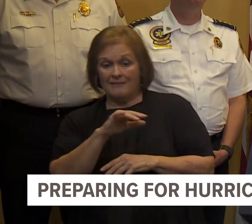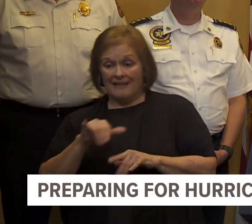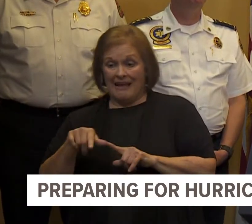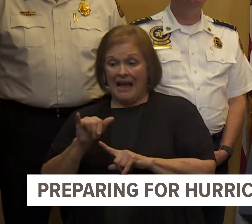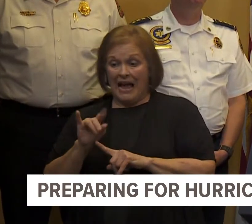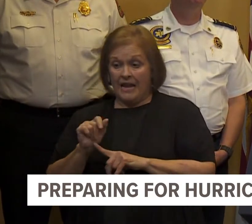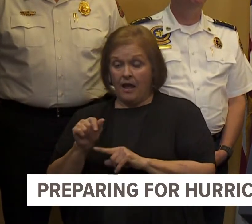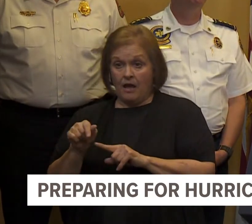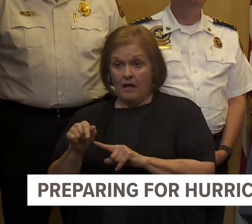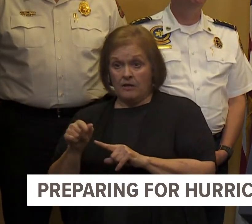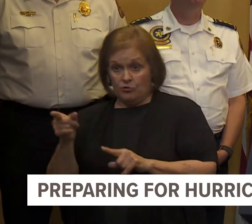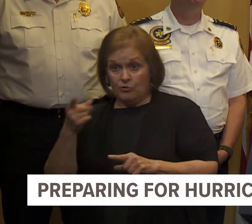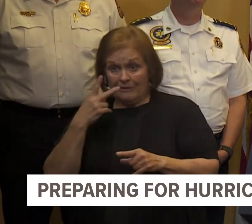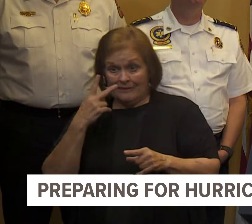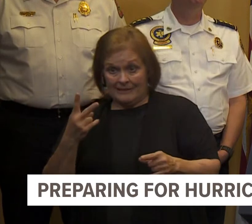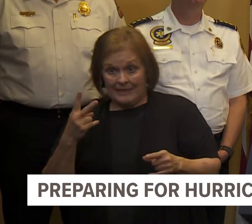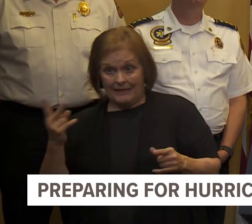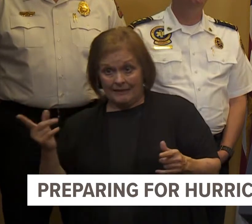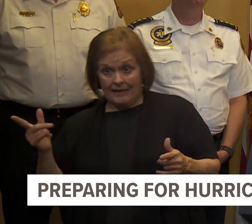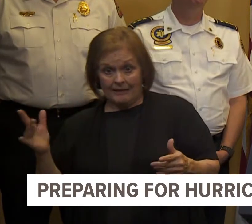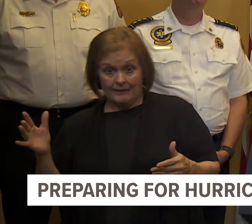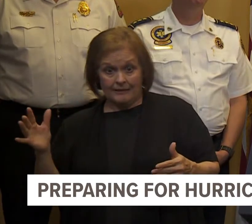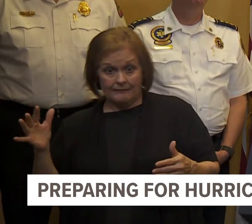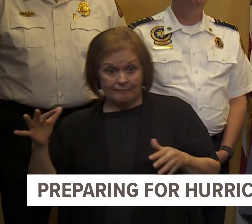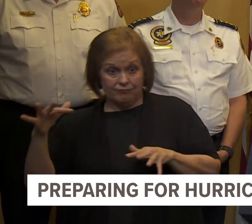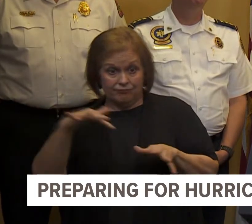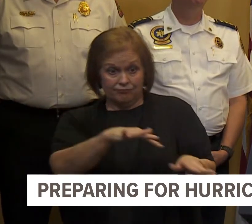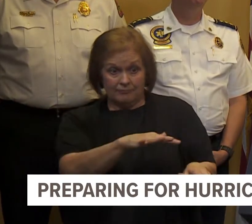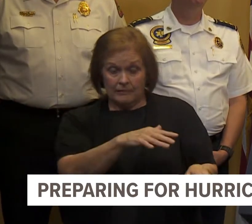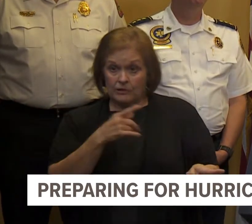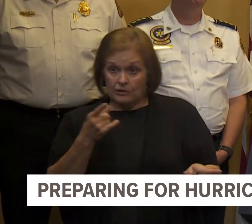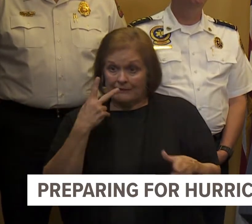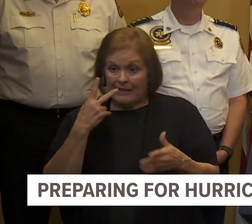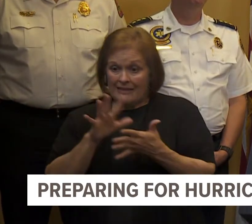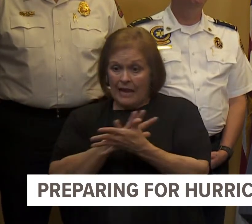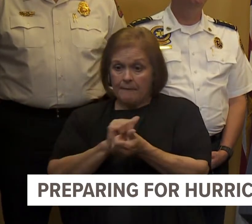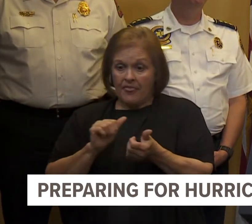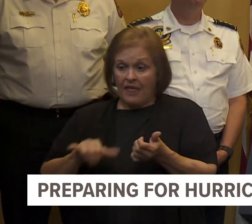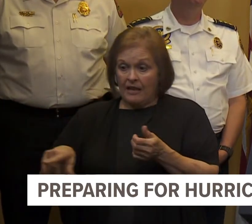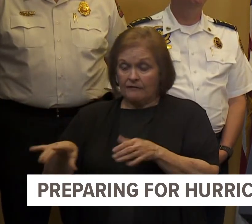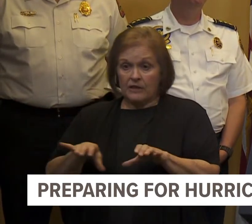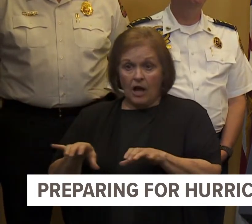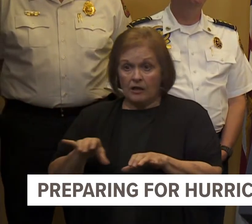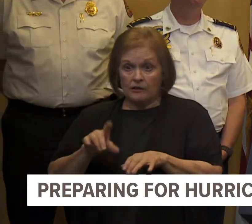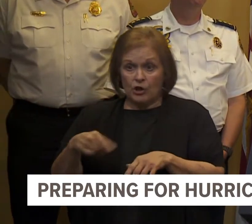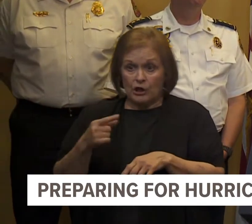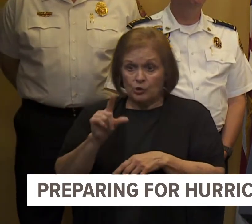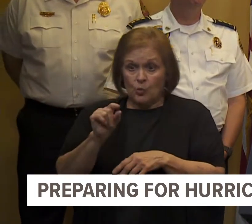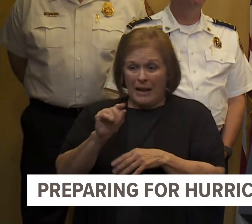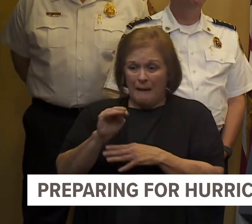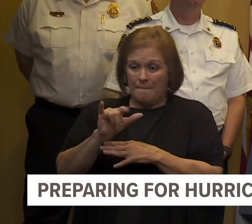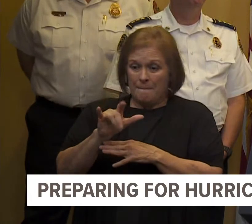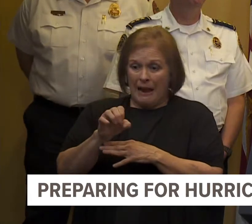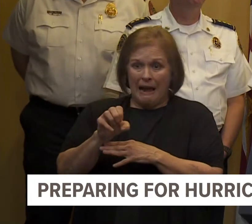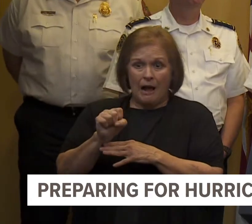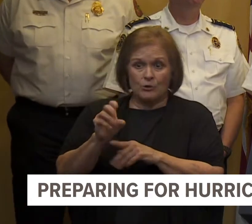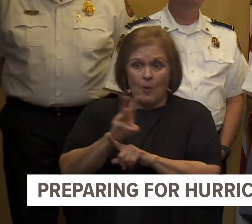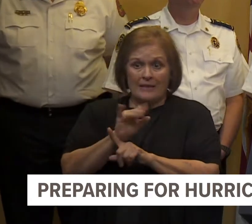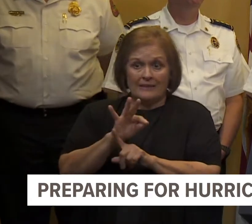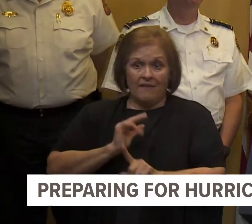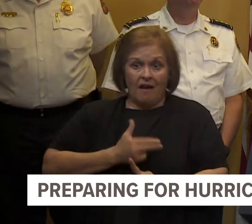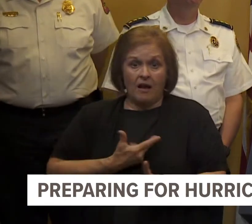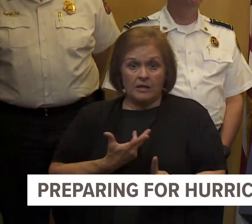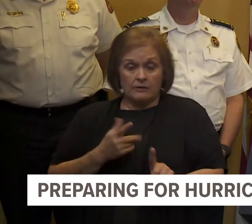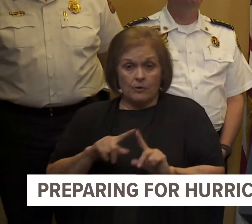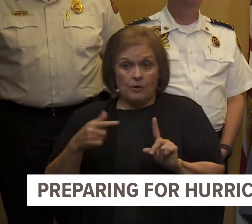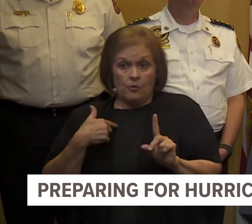Ida, come over this city and come over this area, and the damage that it can do just 20 miles to the west of us. We